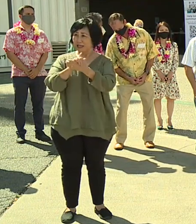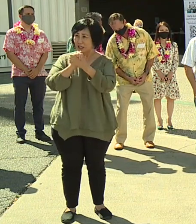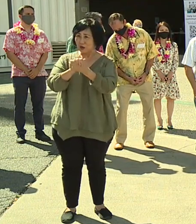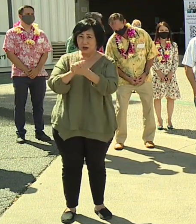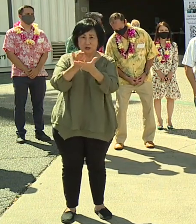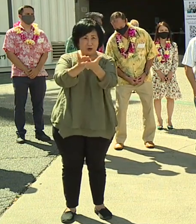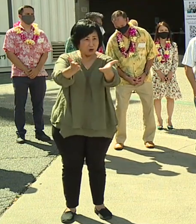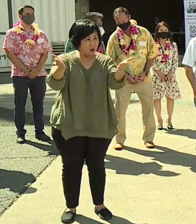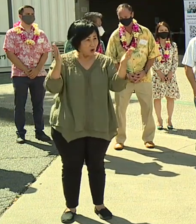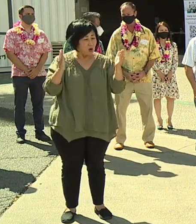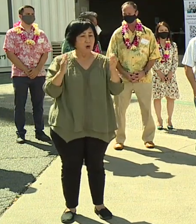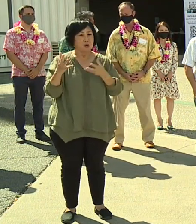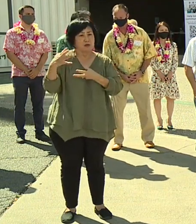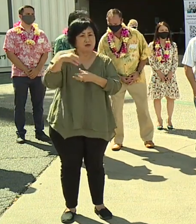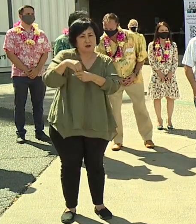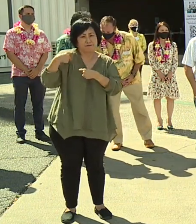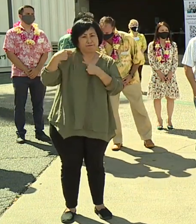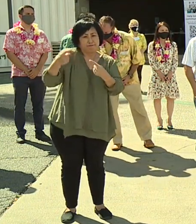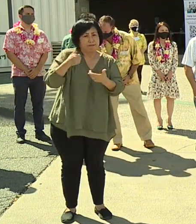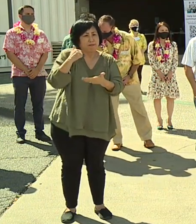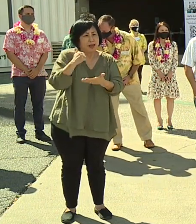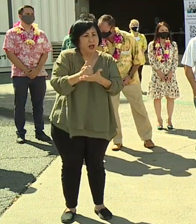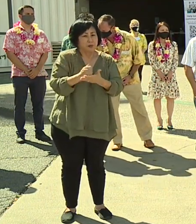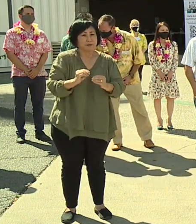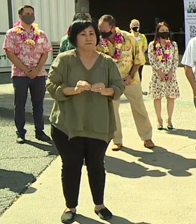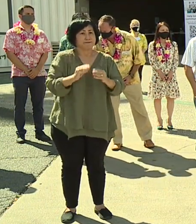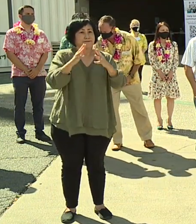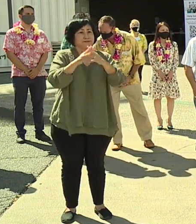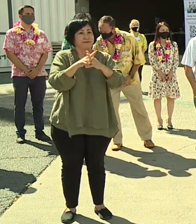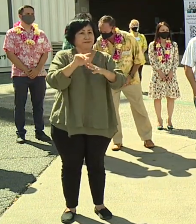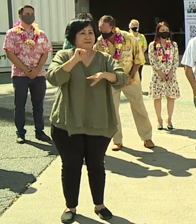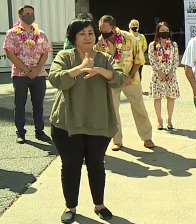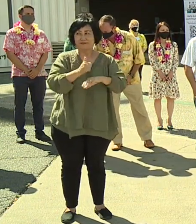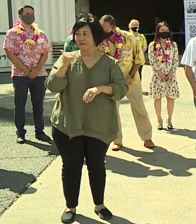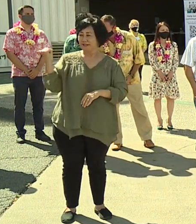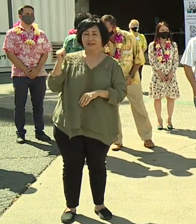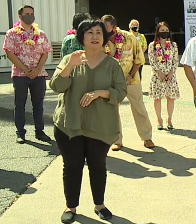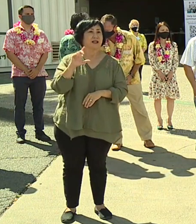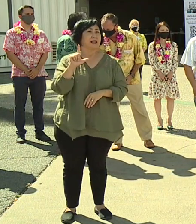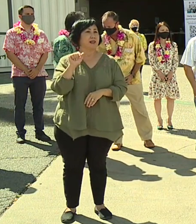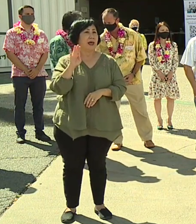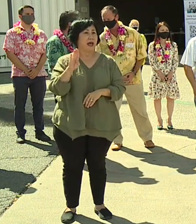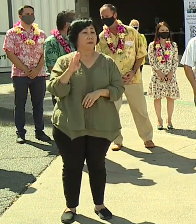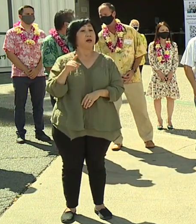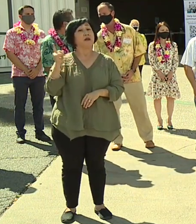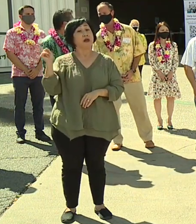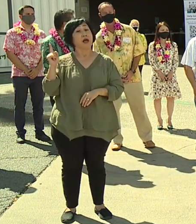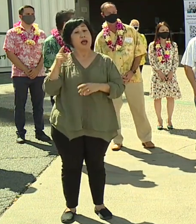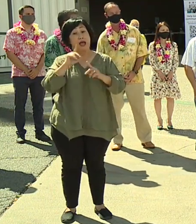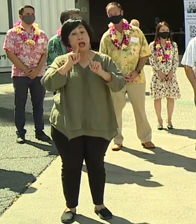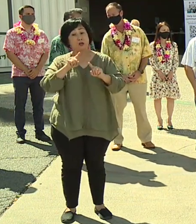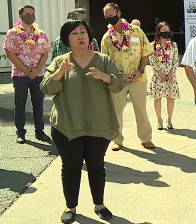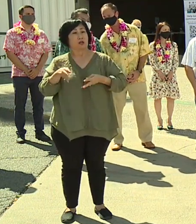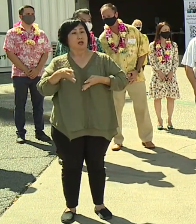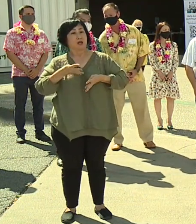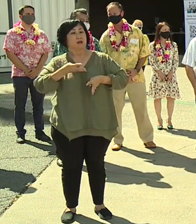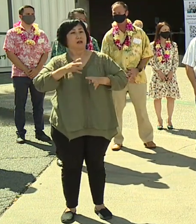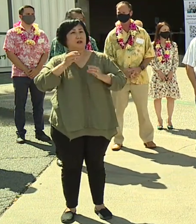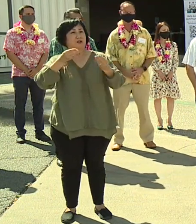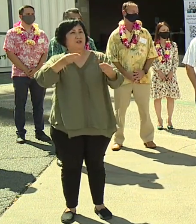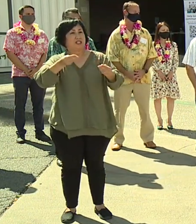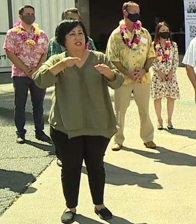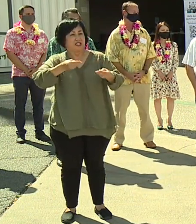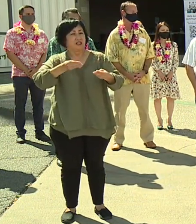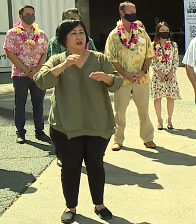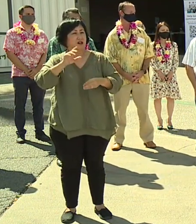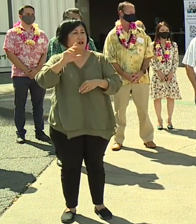congratulate all of those involved with bringing this facility online. It is an important part.